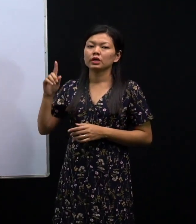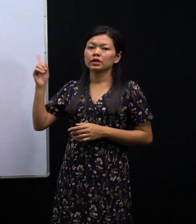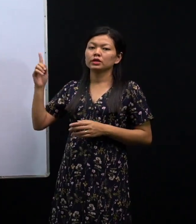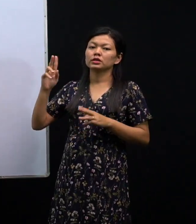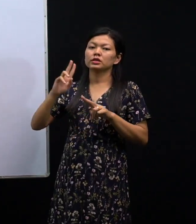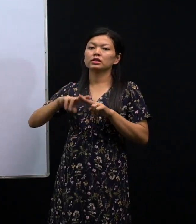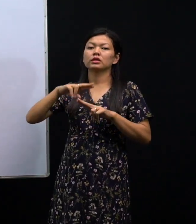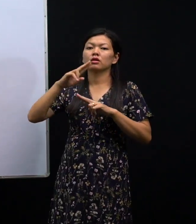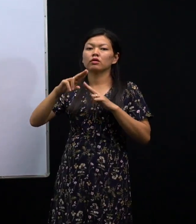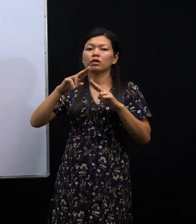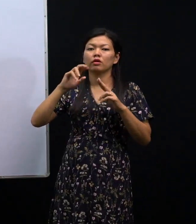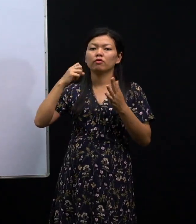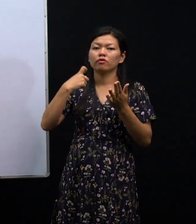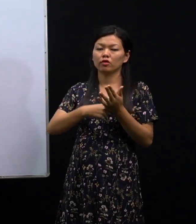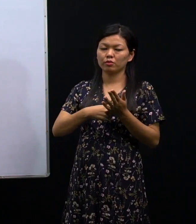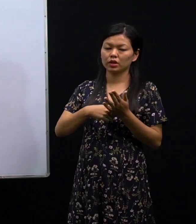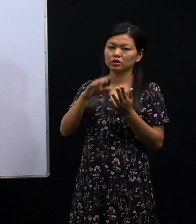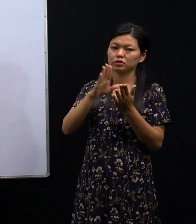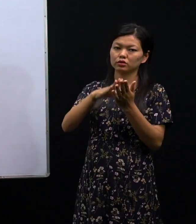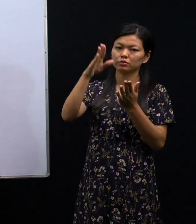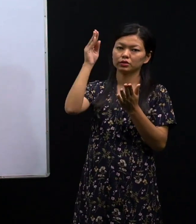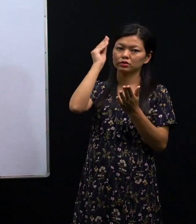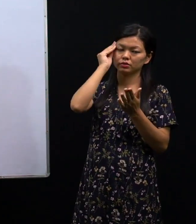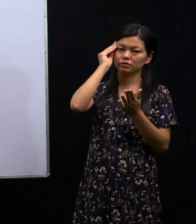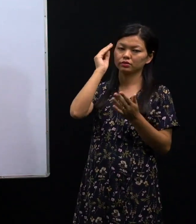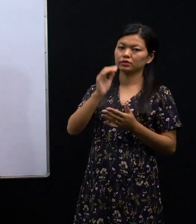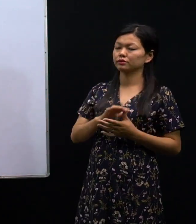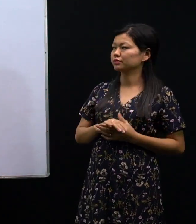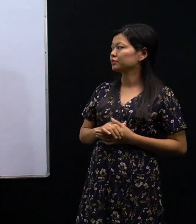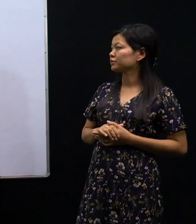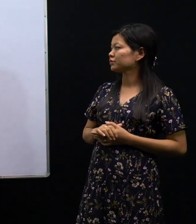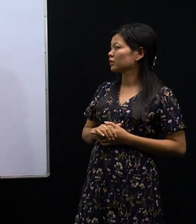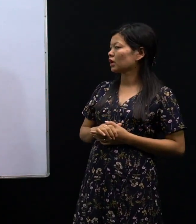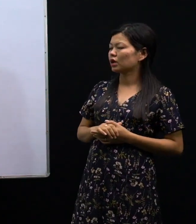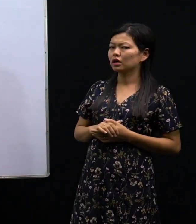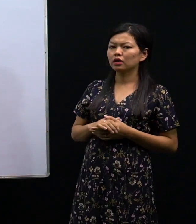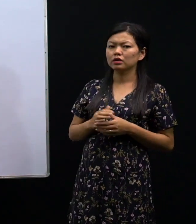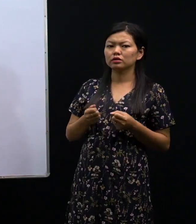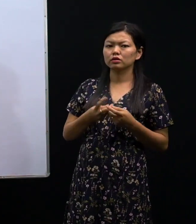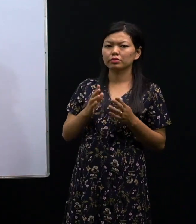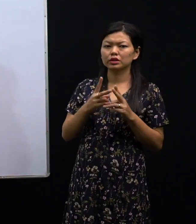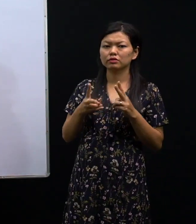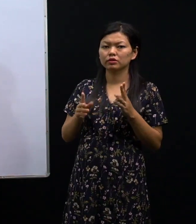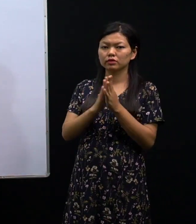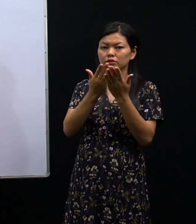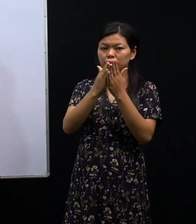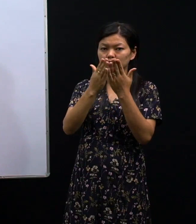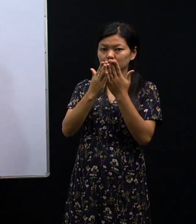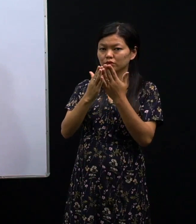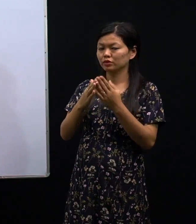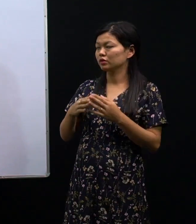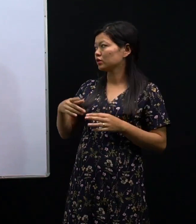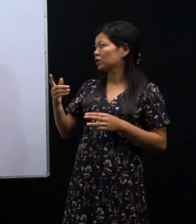to learn. Many books they are given like this. They are writing a cube plus b cube, then write this one.